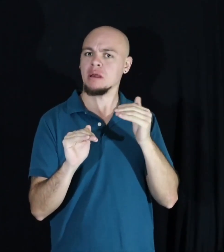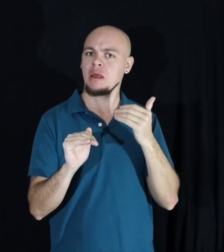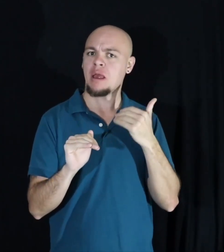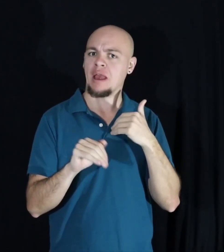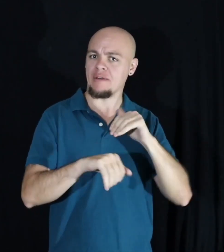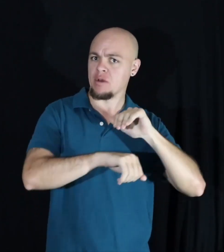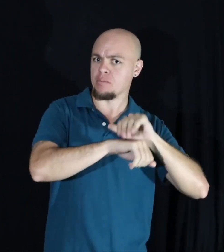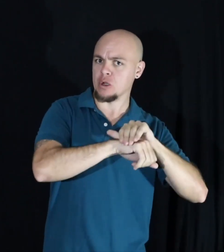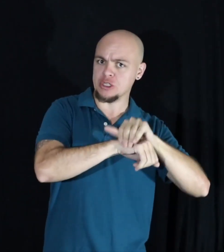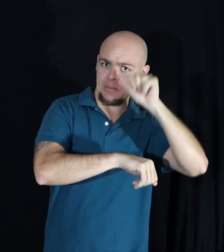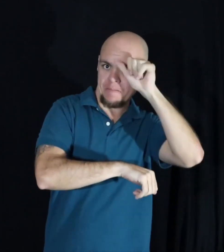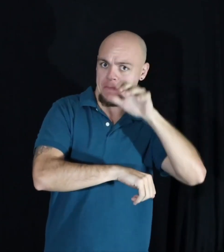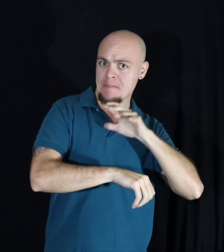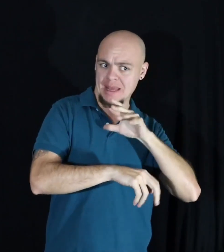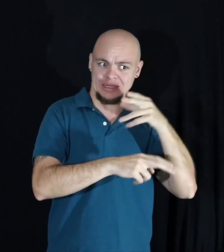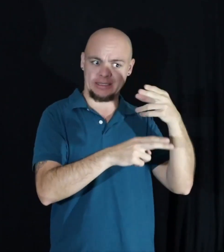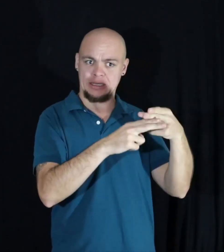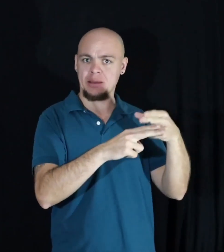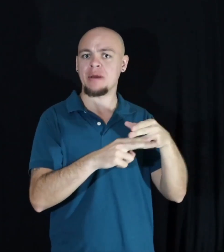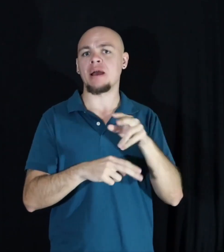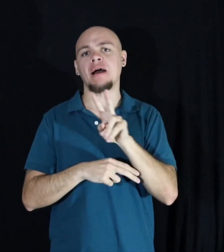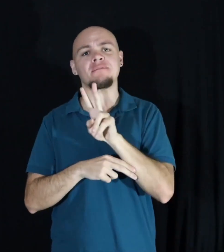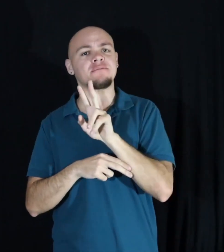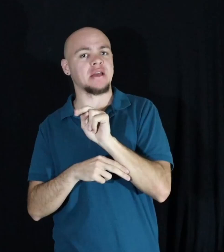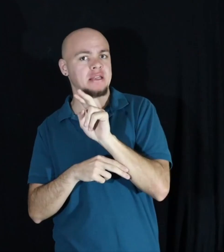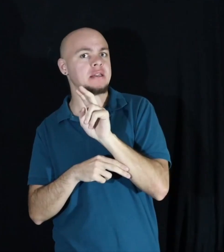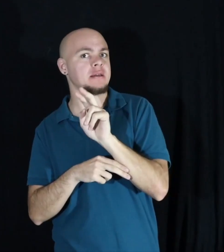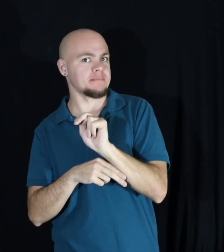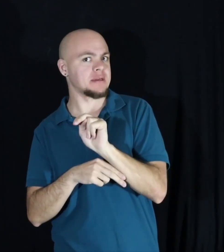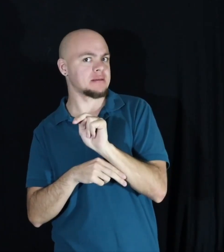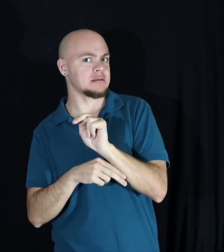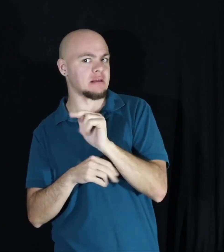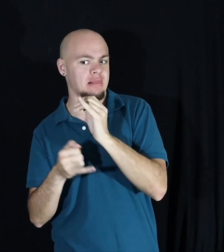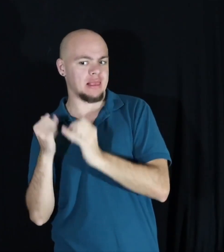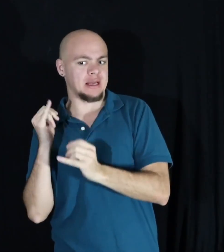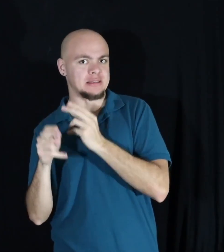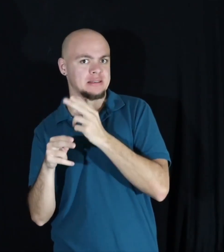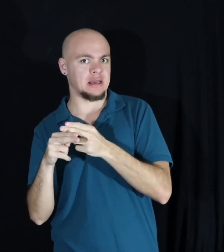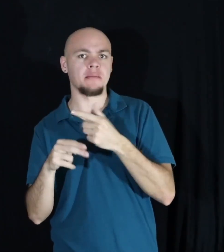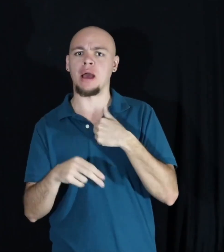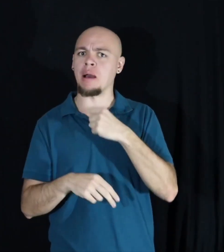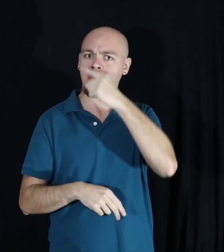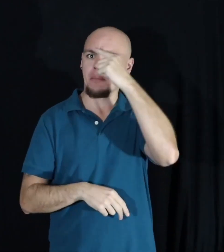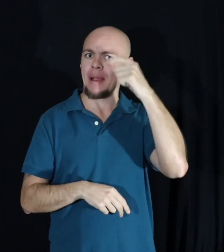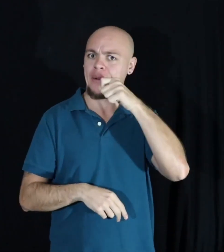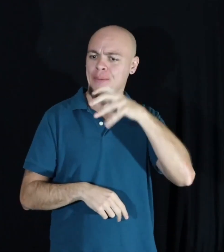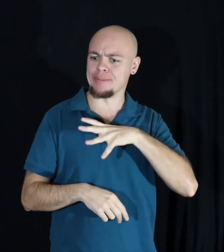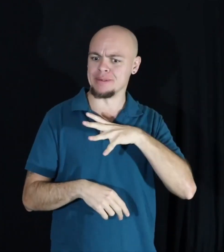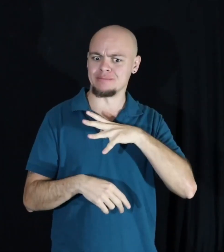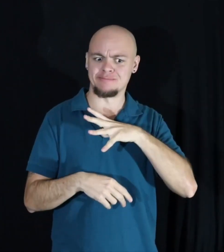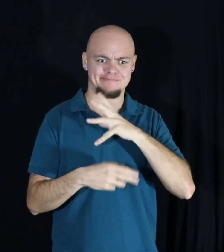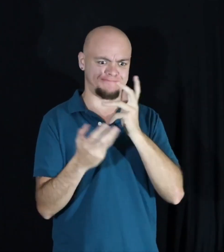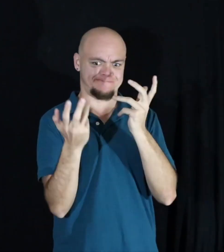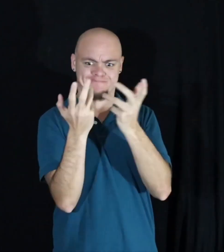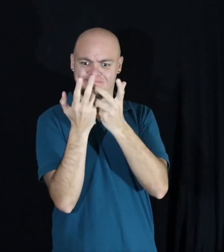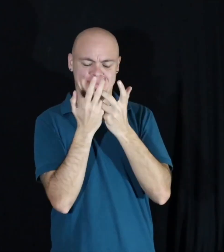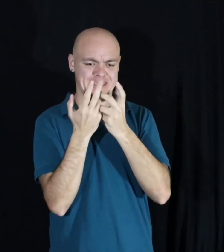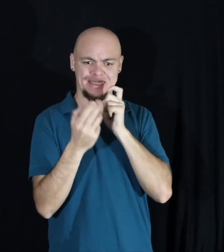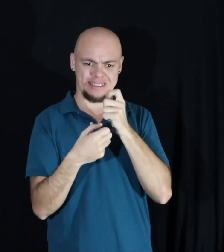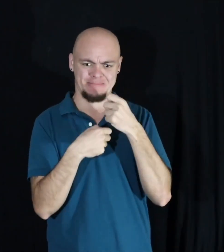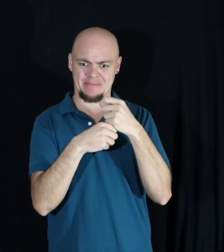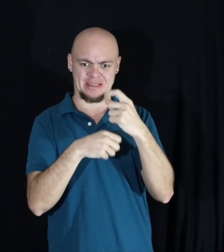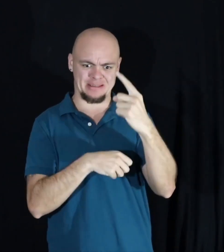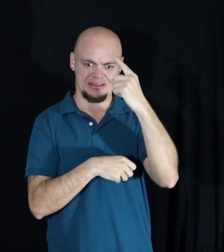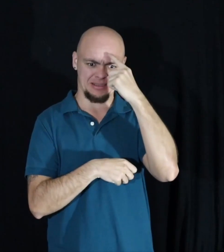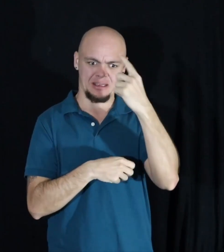male first name, a Vietnamese last name, and I'm a black chick. None of it makes any sense. And it would be